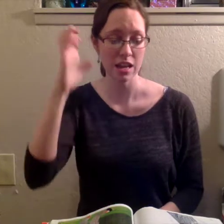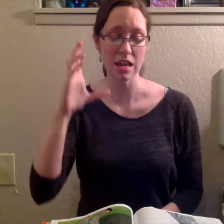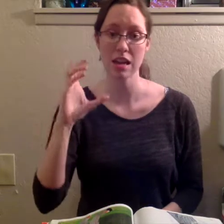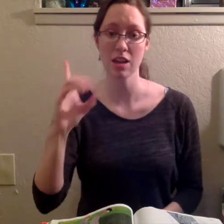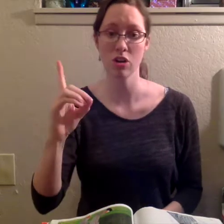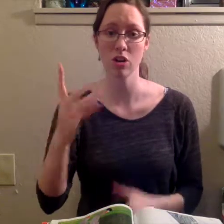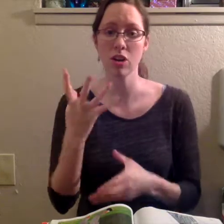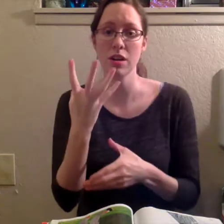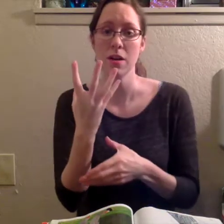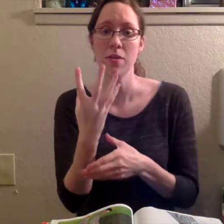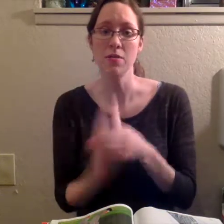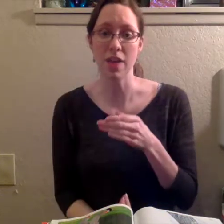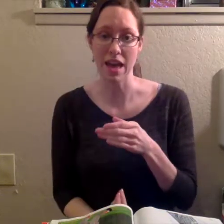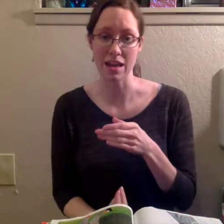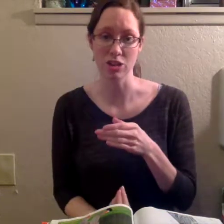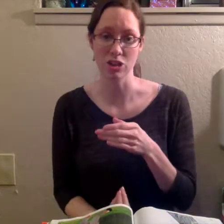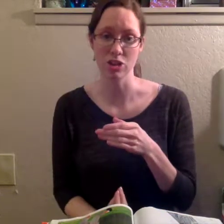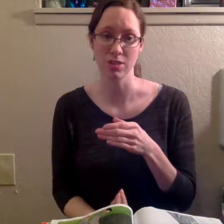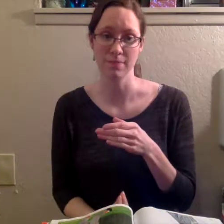he could vanish.